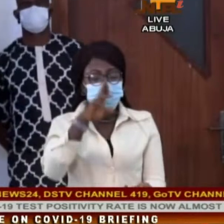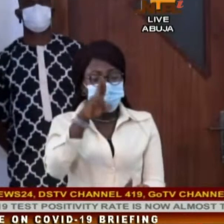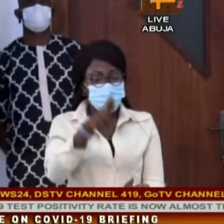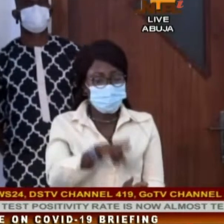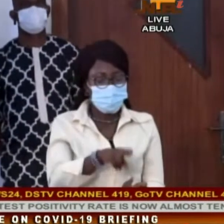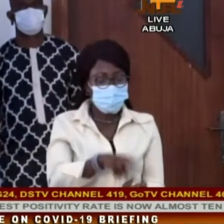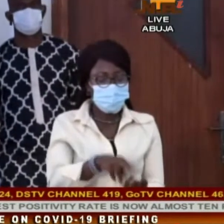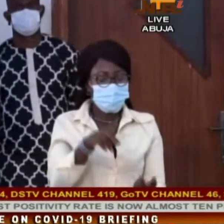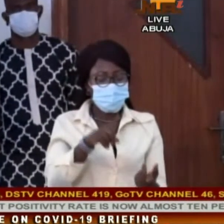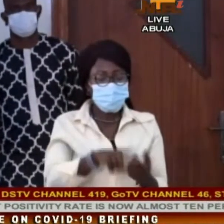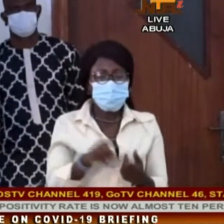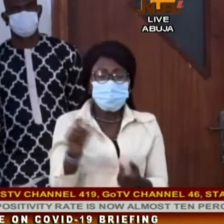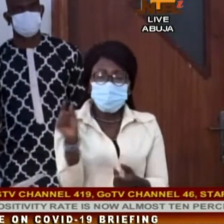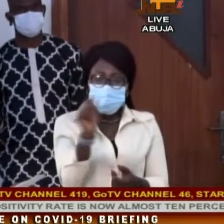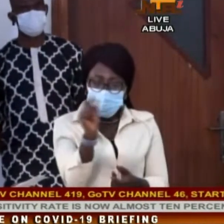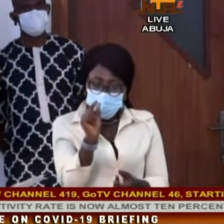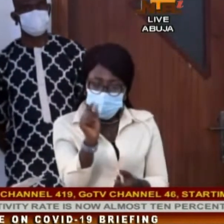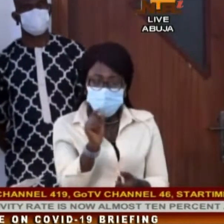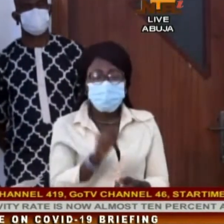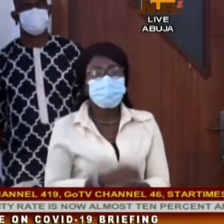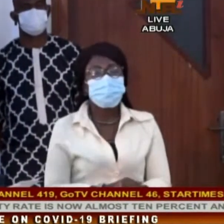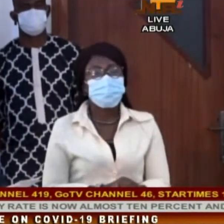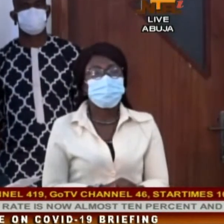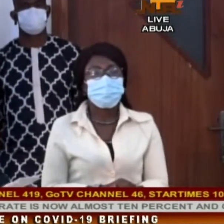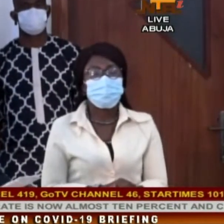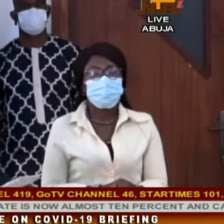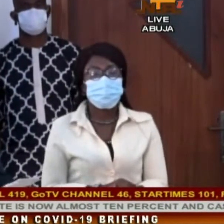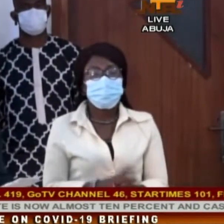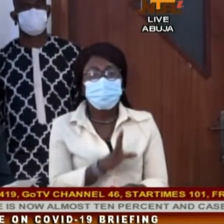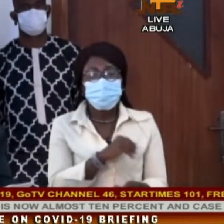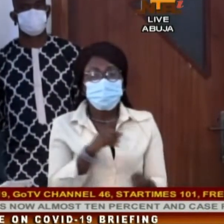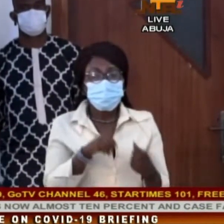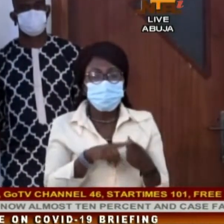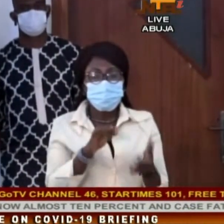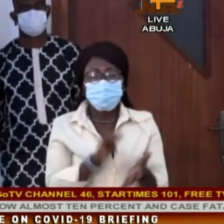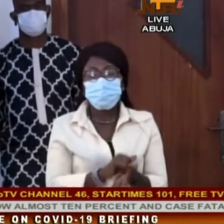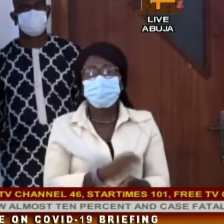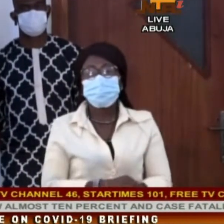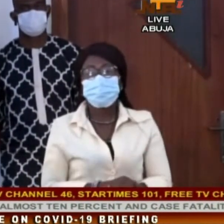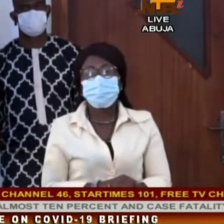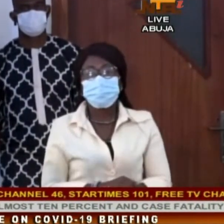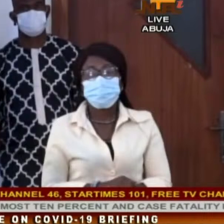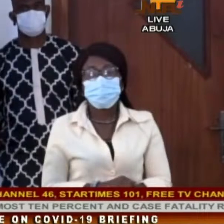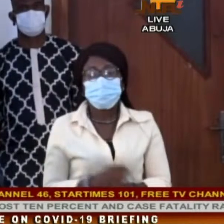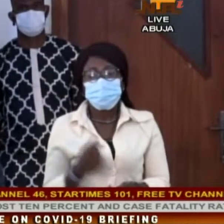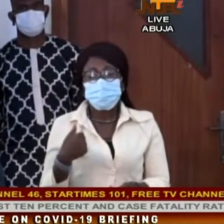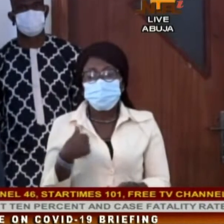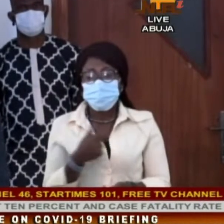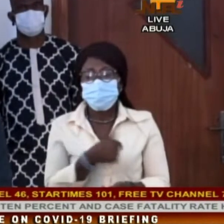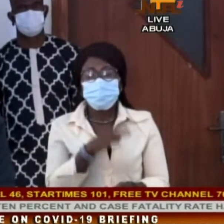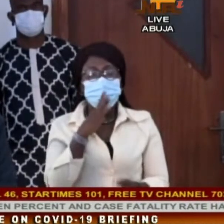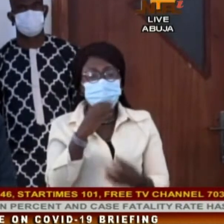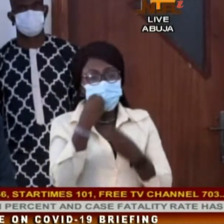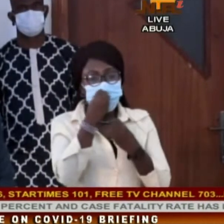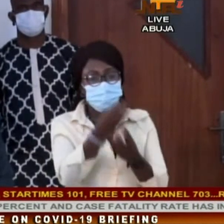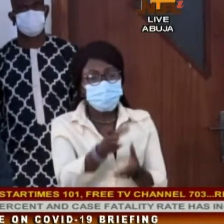to Nigerians on this very pandemic. I also want to